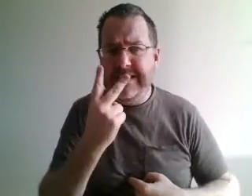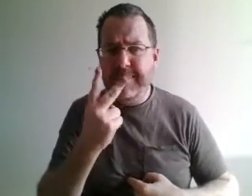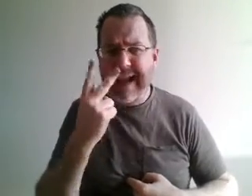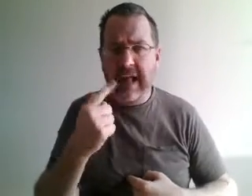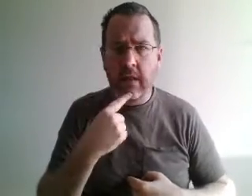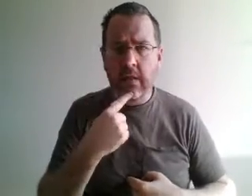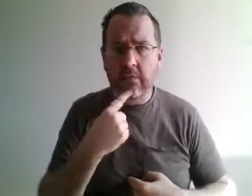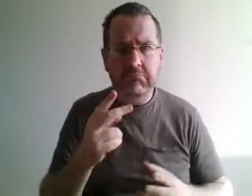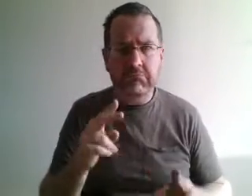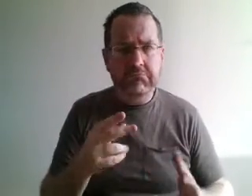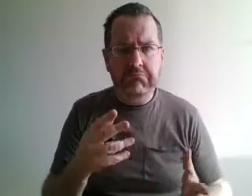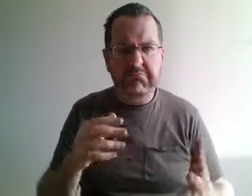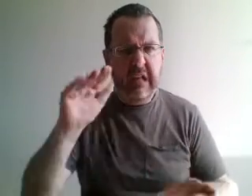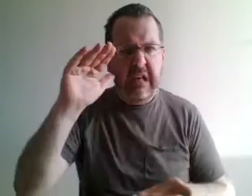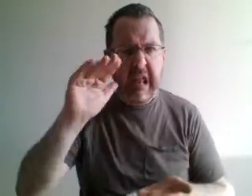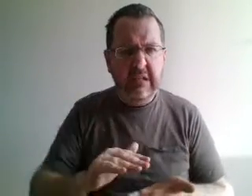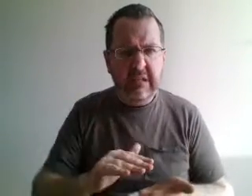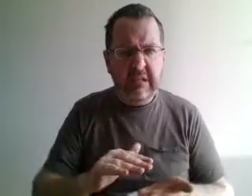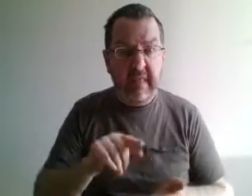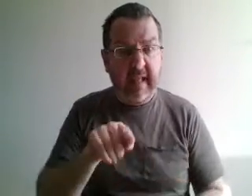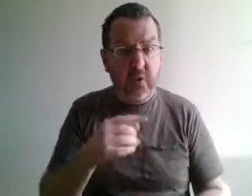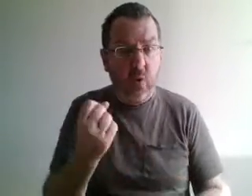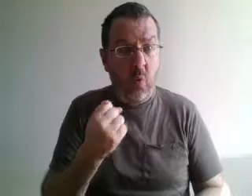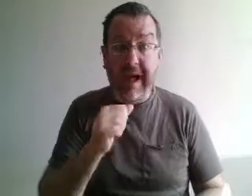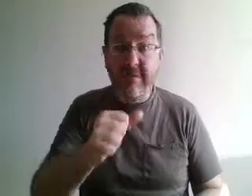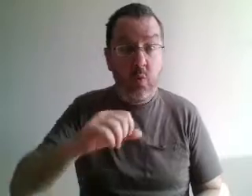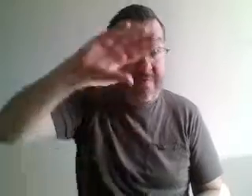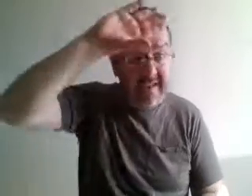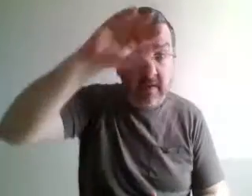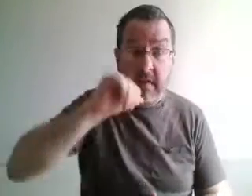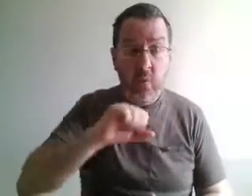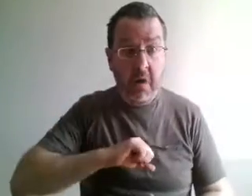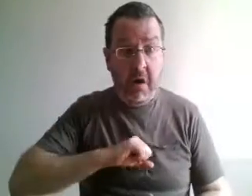symptom? Sorry, go ahead.